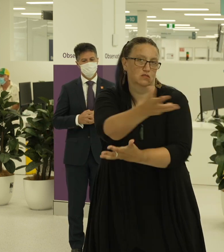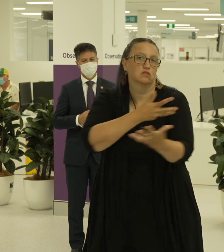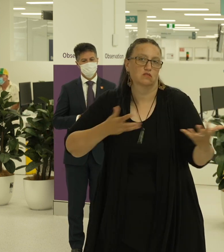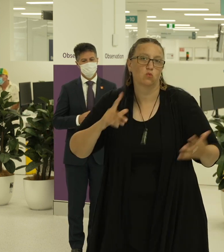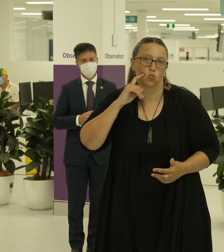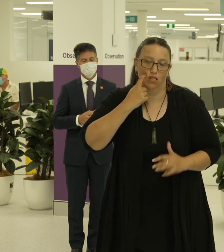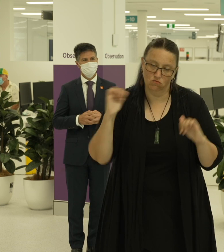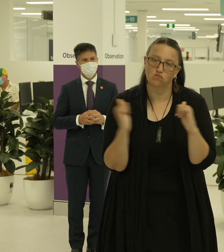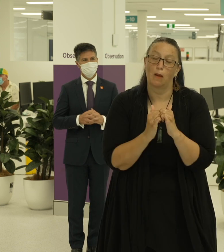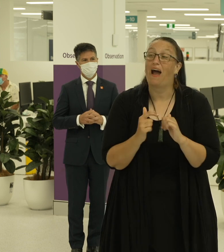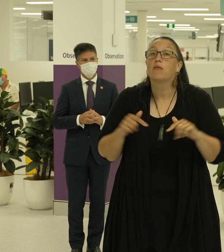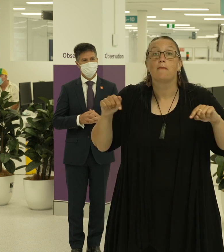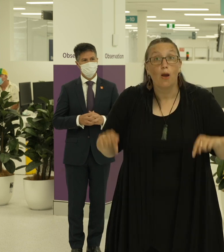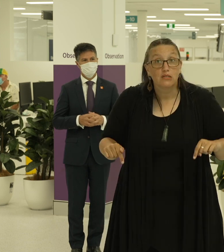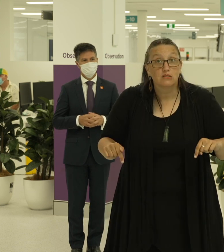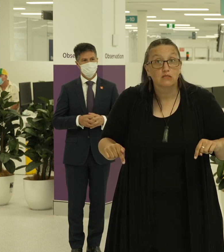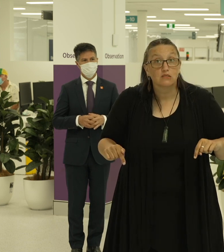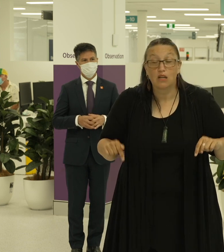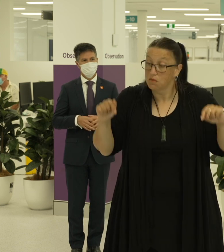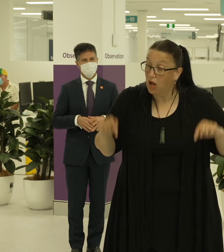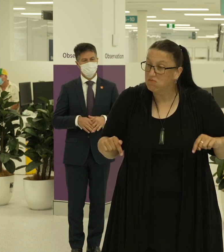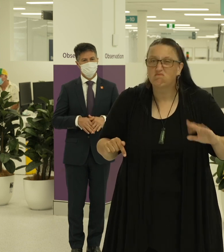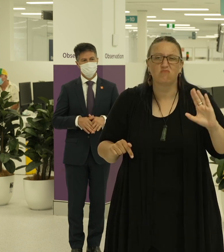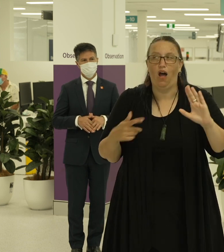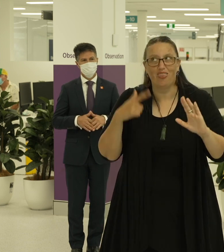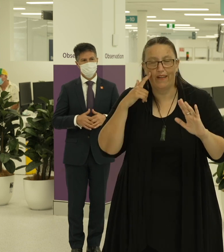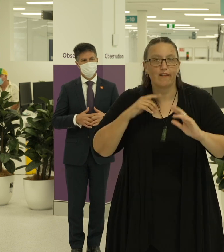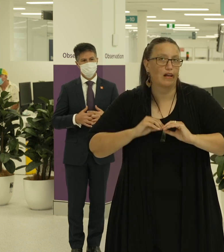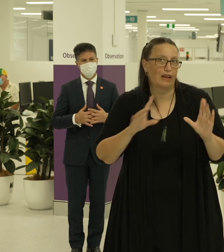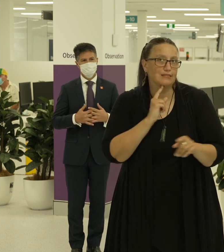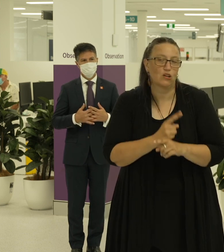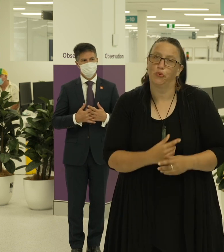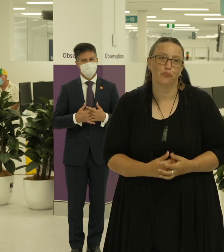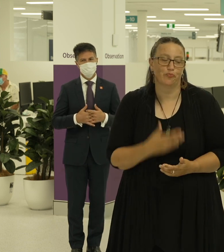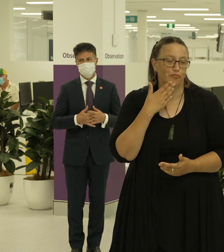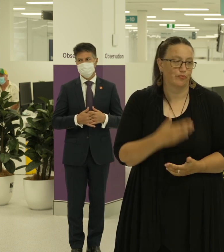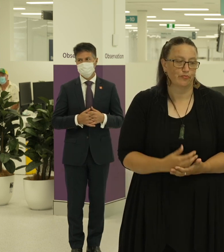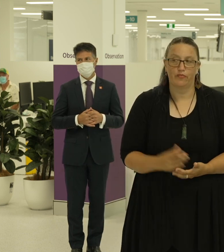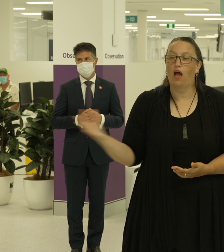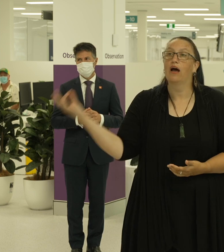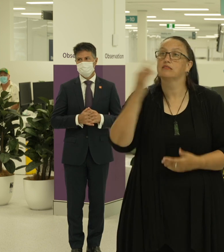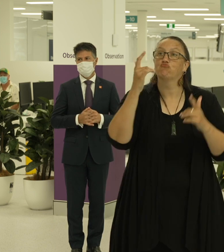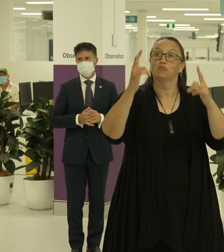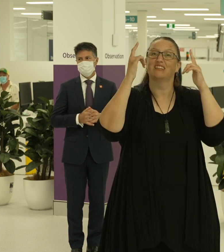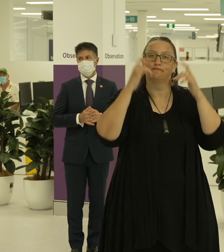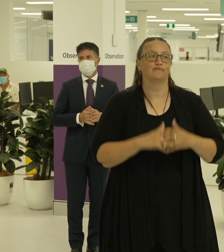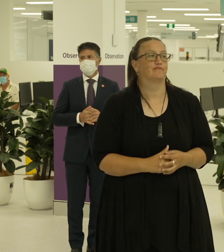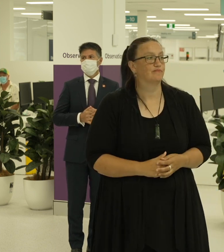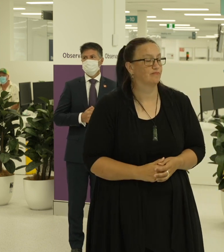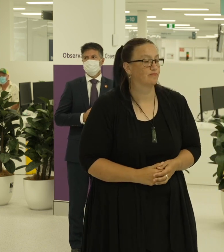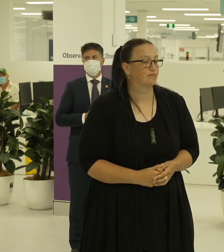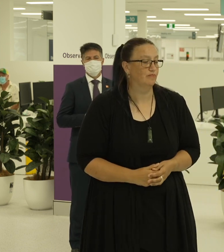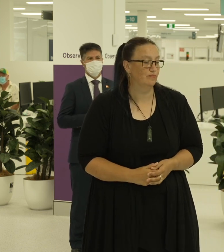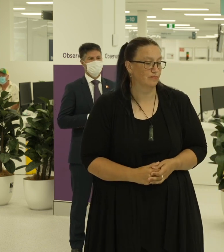that we'll all agree on. But at this stage, I think I've made it pretty clear what our position is. Thank you. Premier, just on